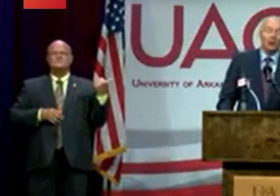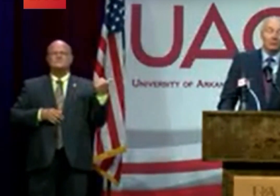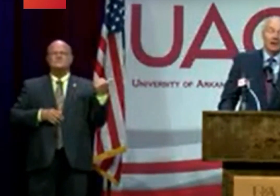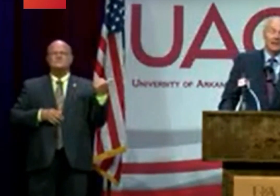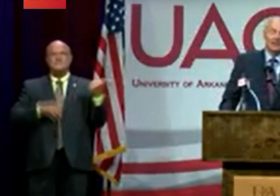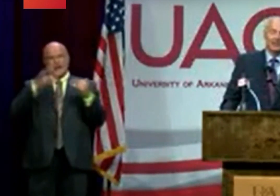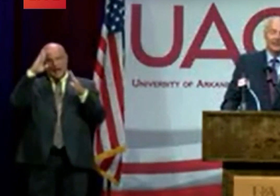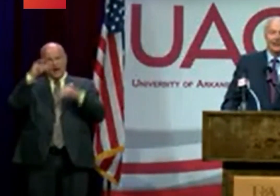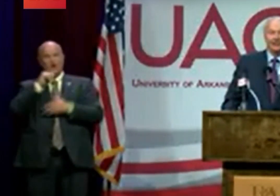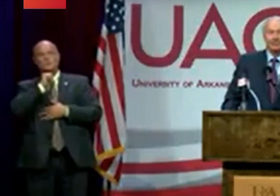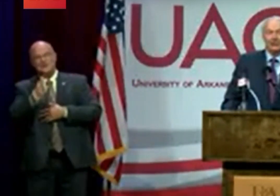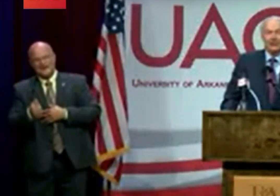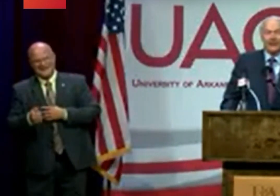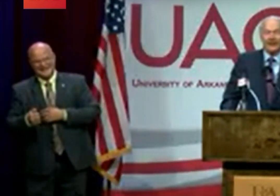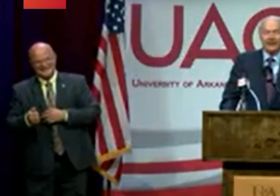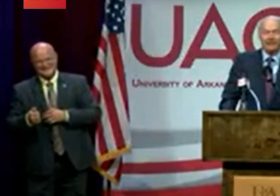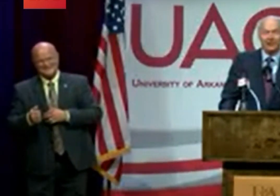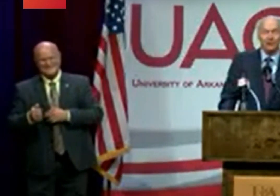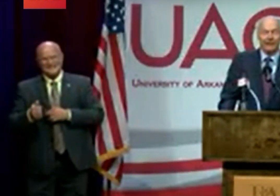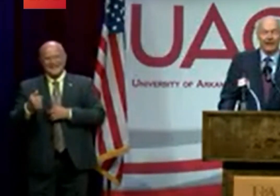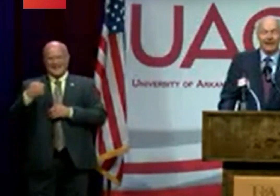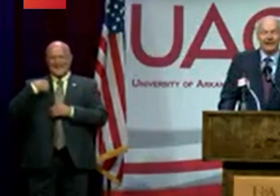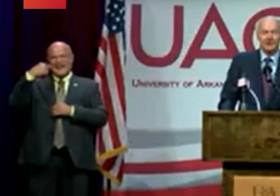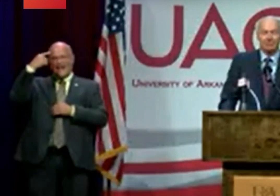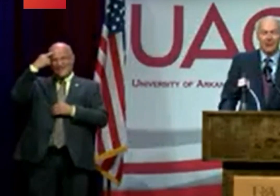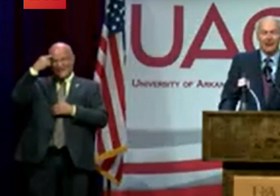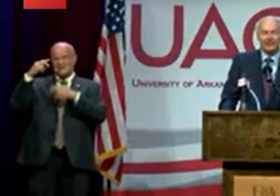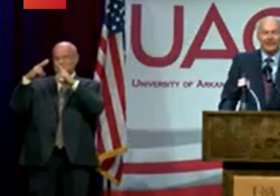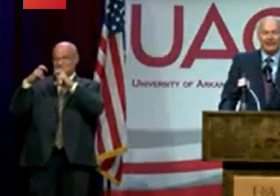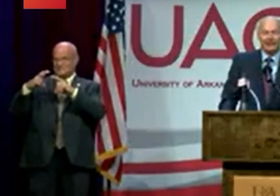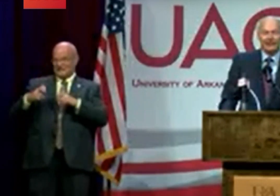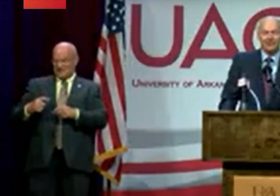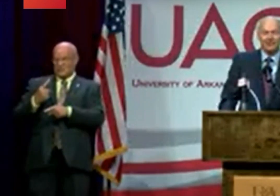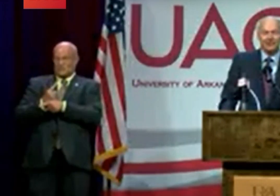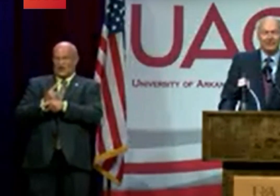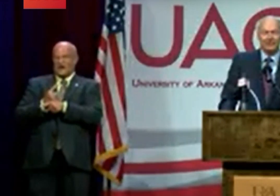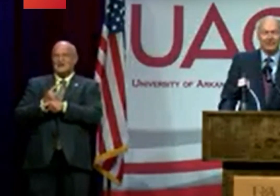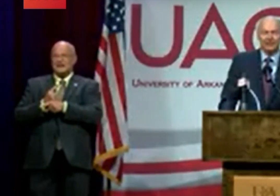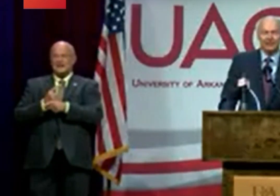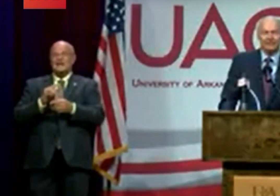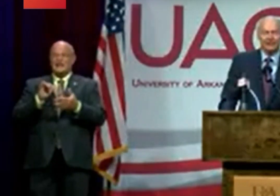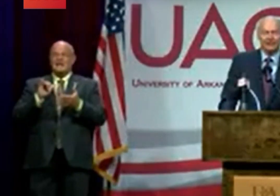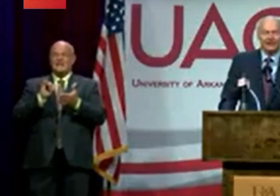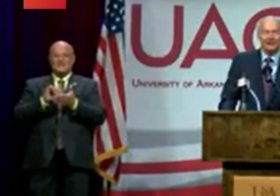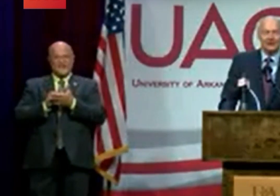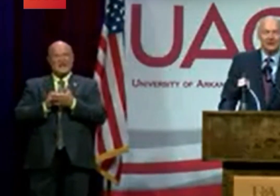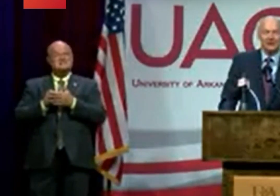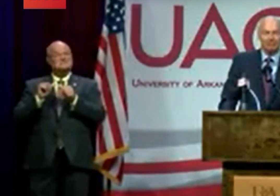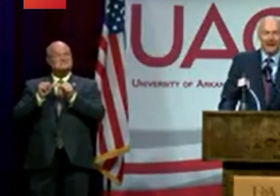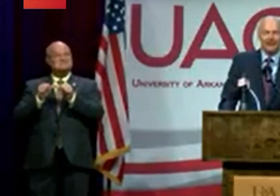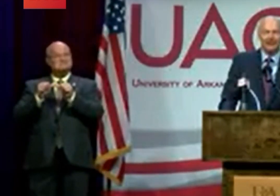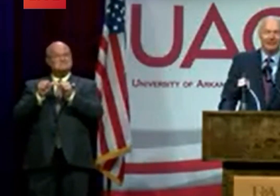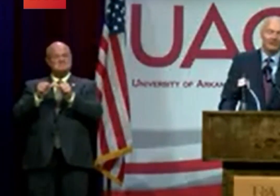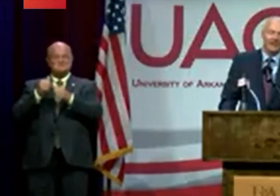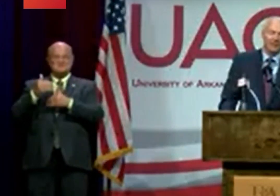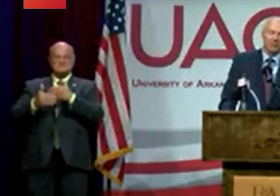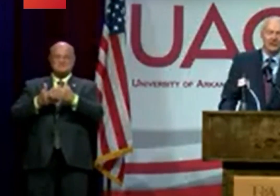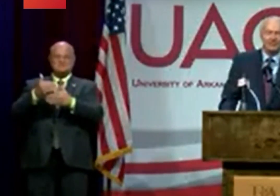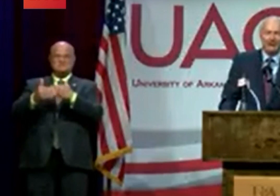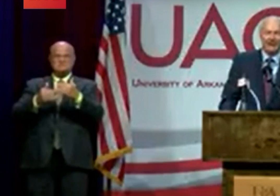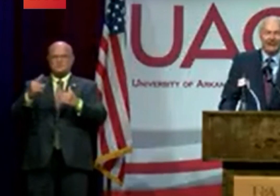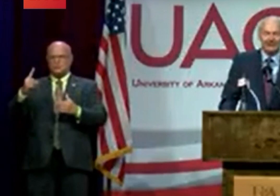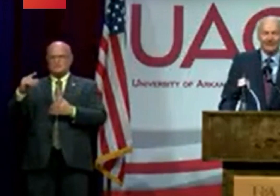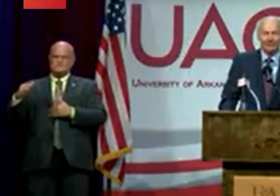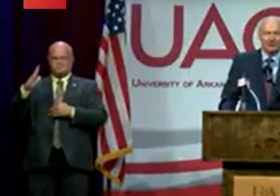I hope not. And I think you've analyzed it right. That has been a fairly consistent pattern other than that